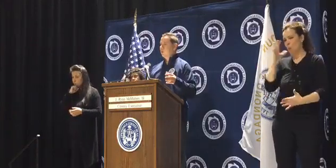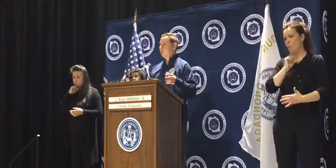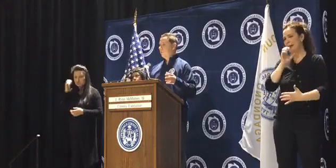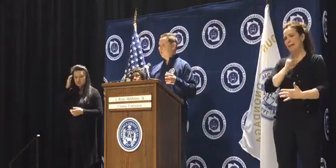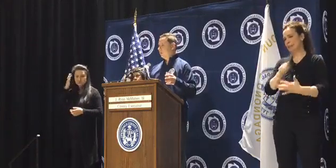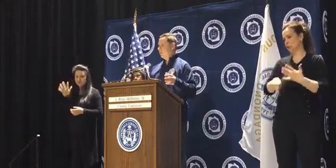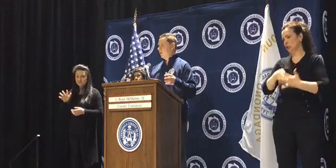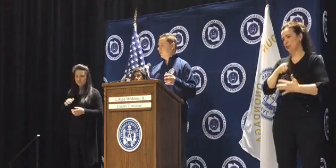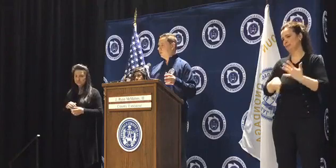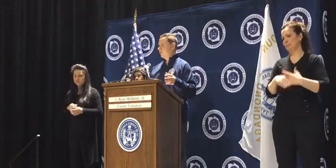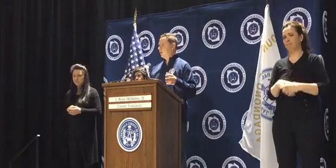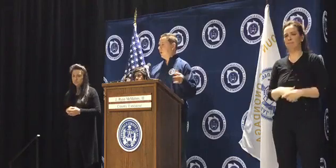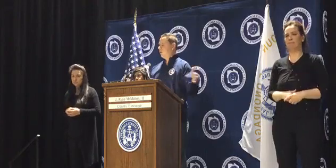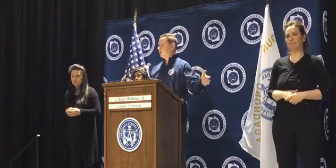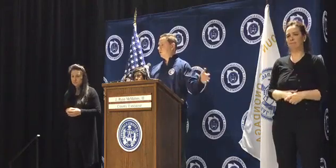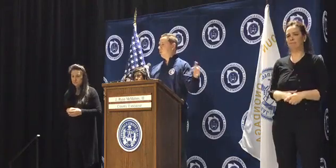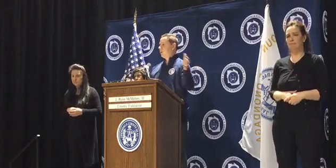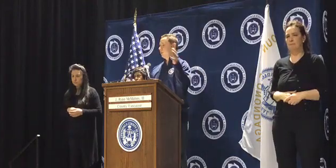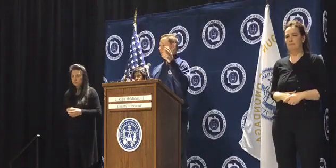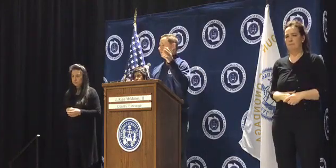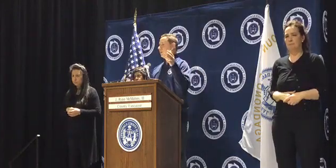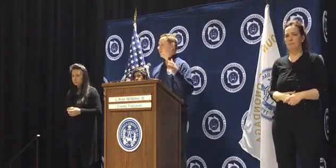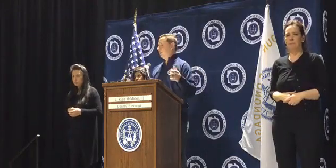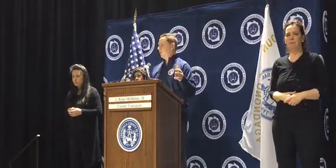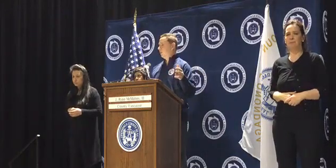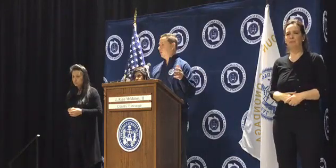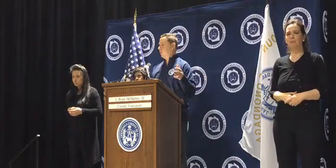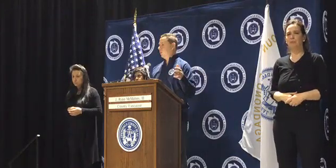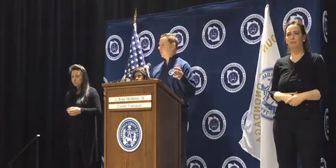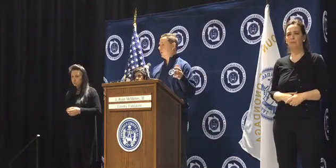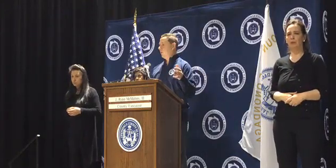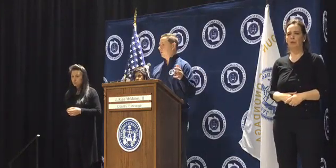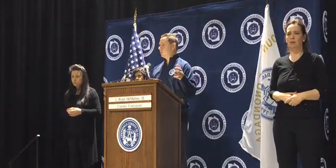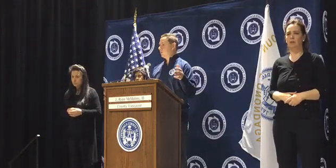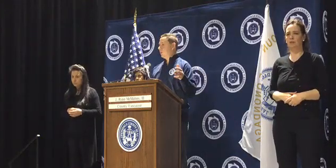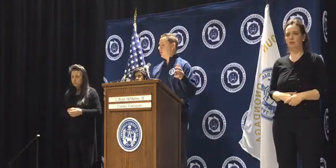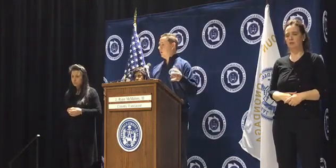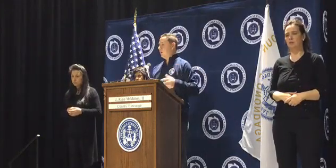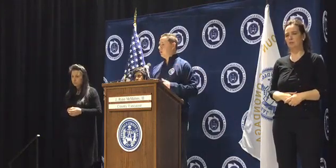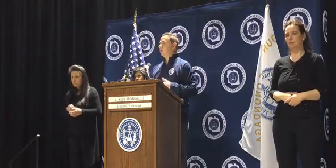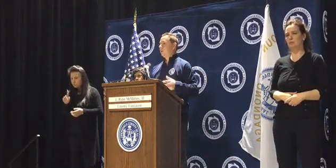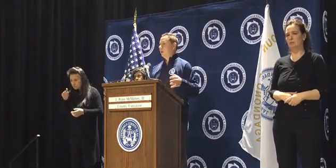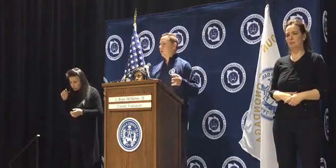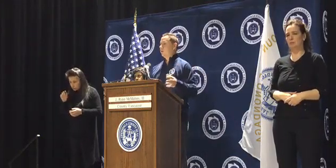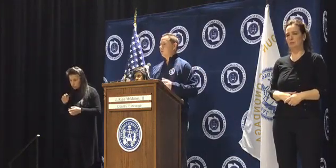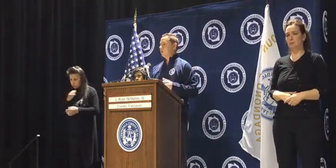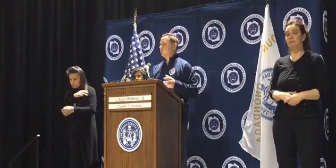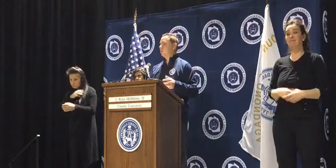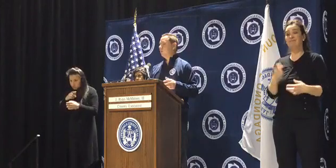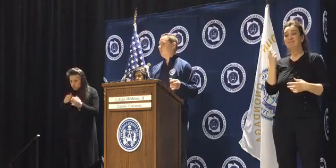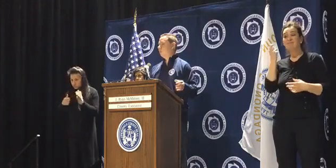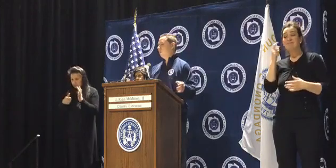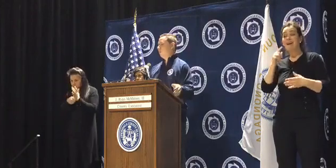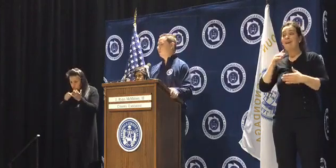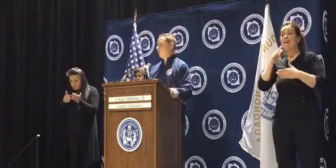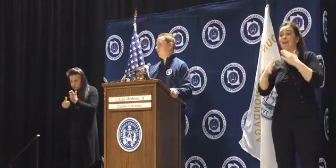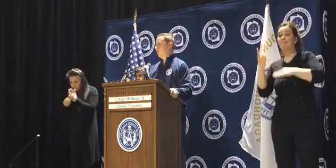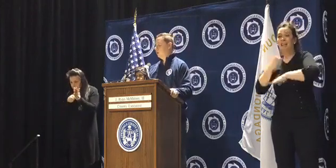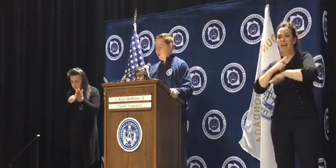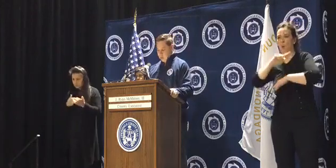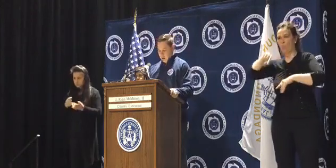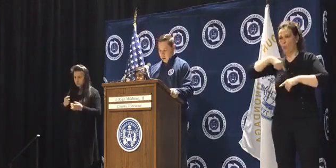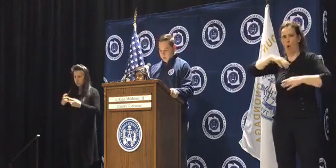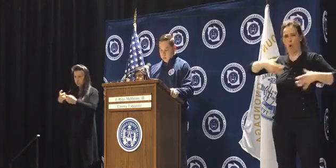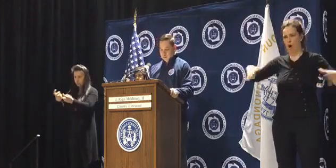our 20 investigators and all their support teams get together who are working on this, and they communicate, and they start to put the puzzle